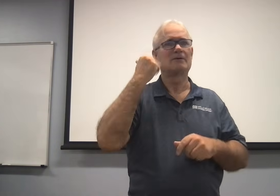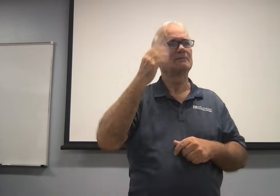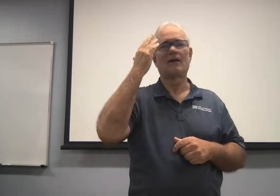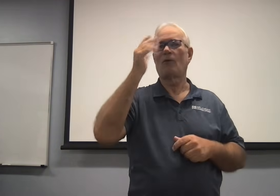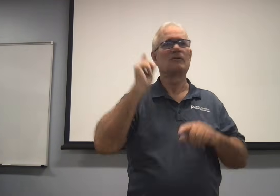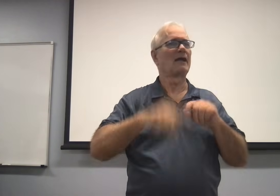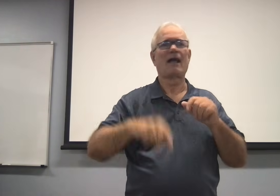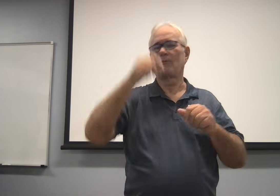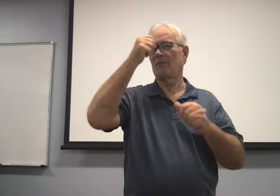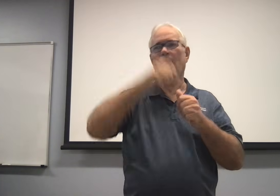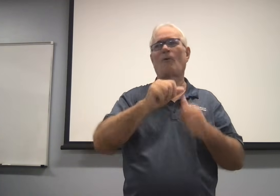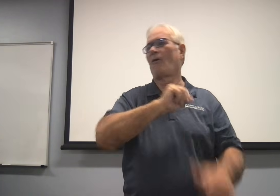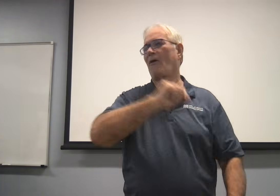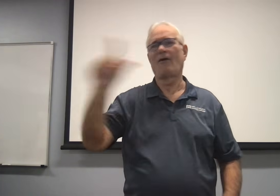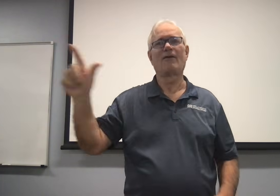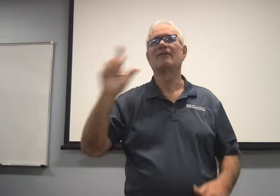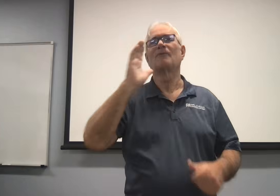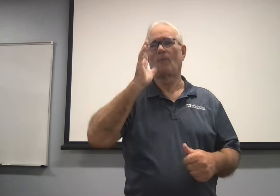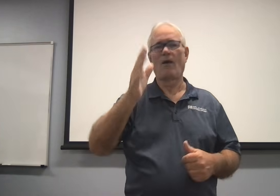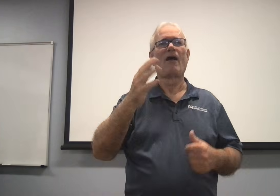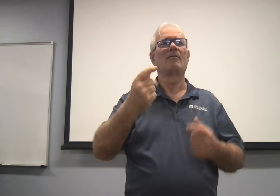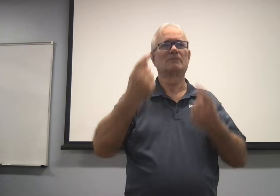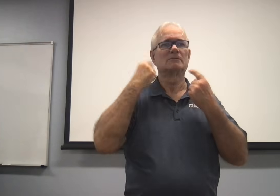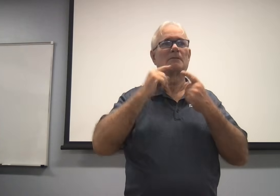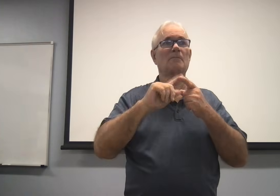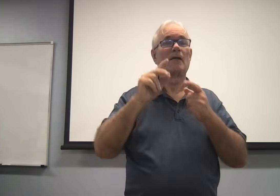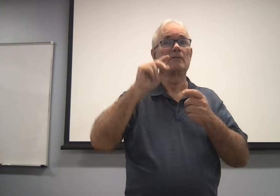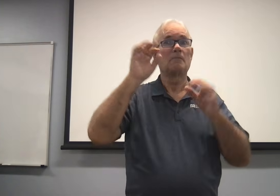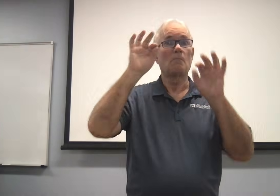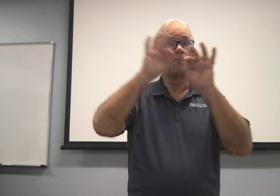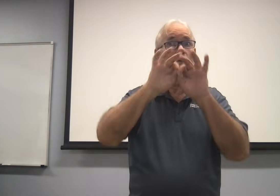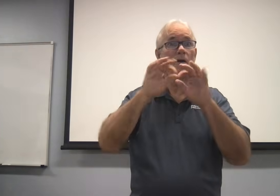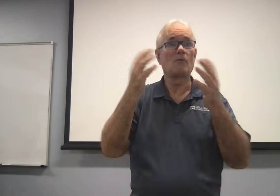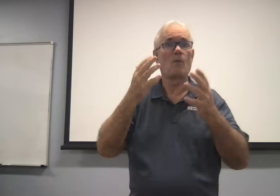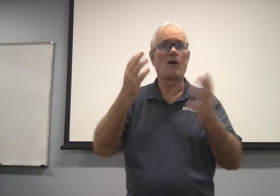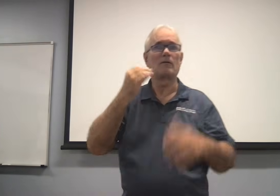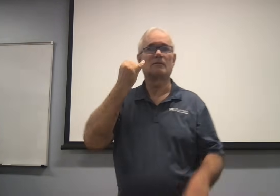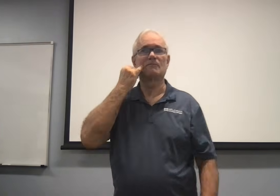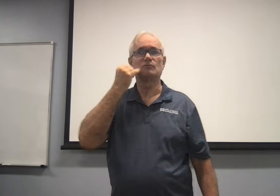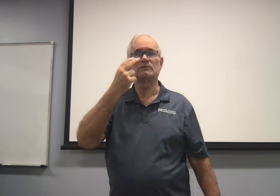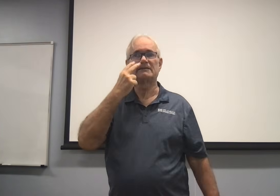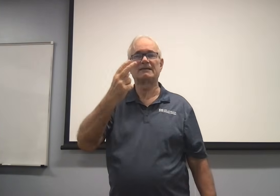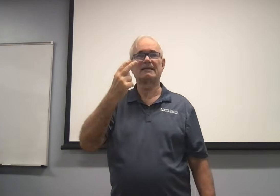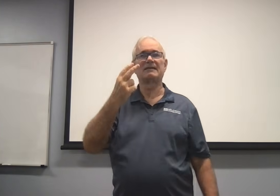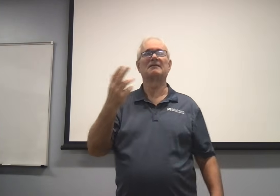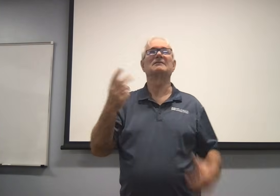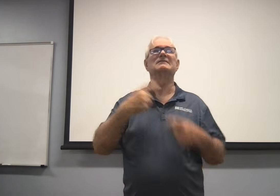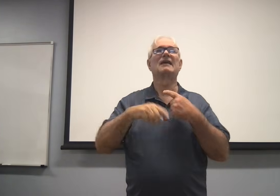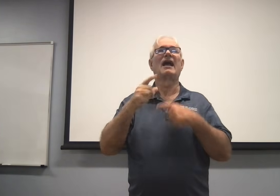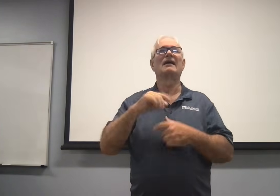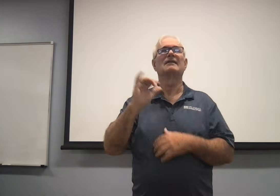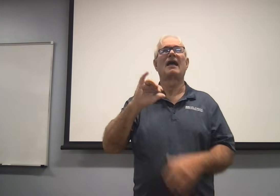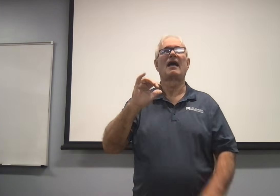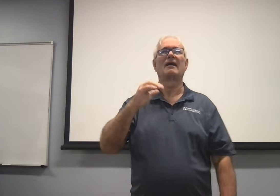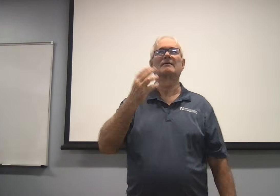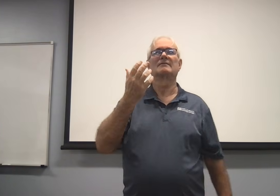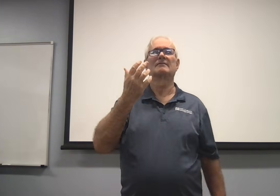from H-R-T really quickly. That's why we don't have a lot to go through all of the signs, but I want y'all to see the